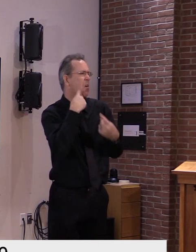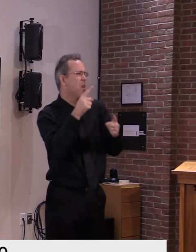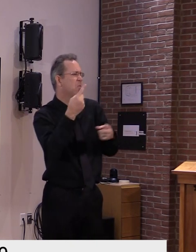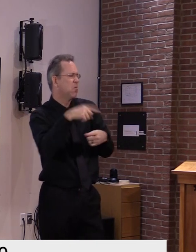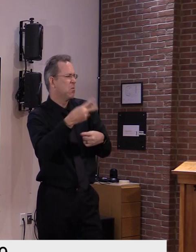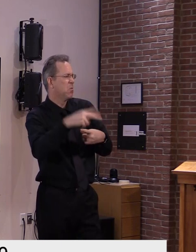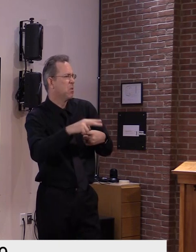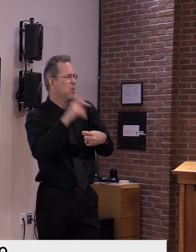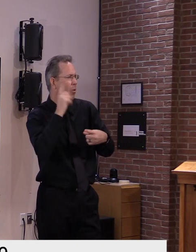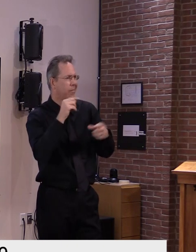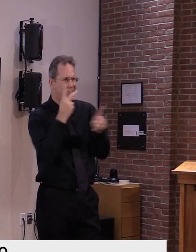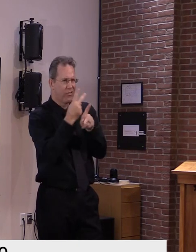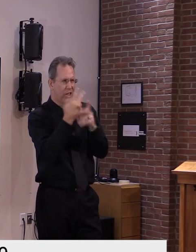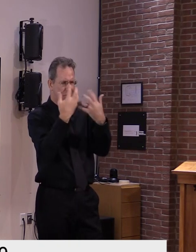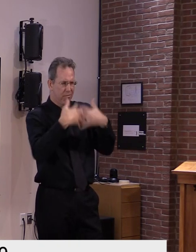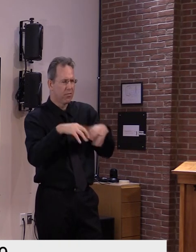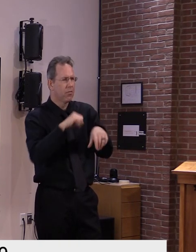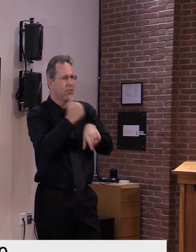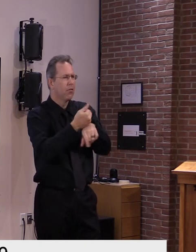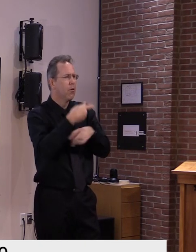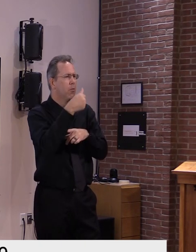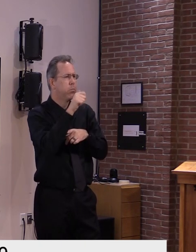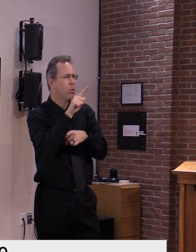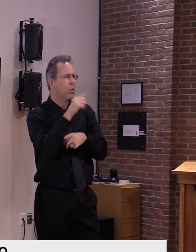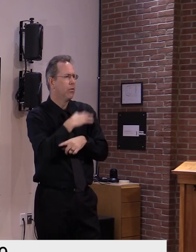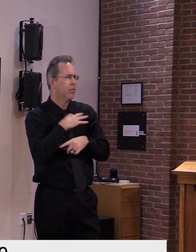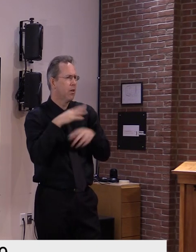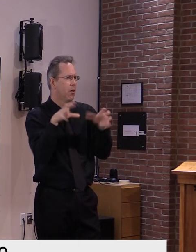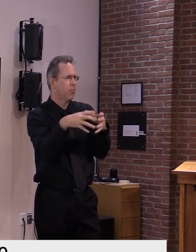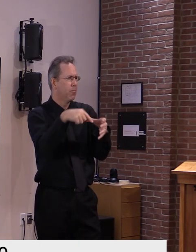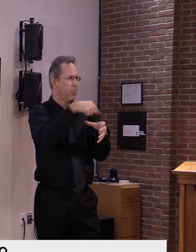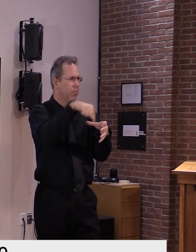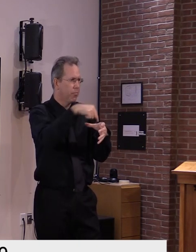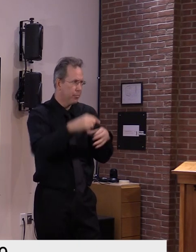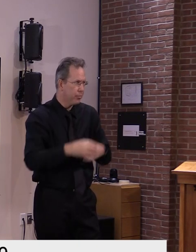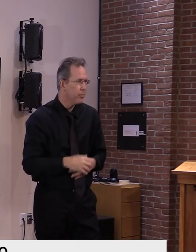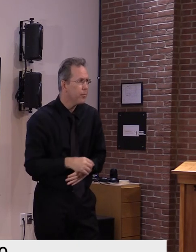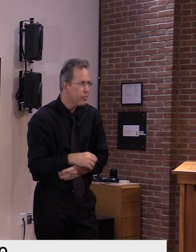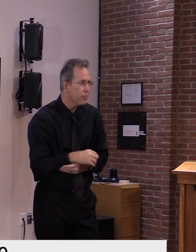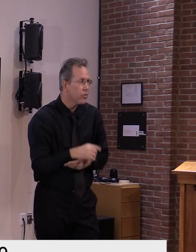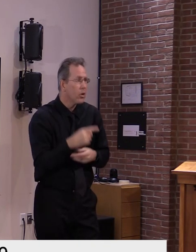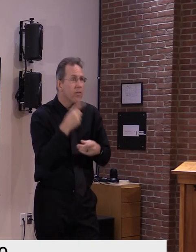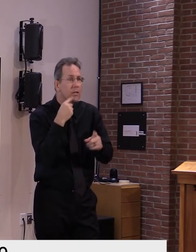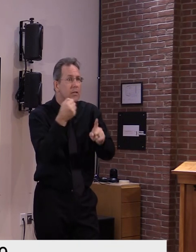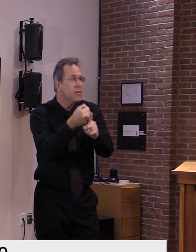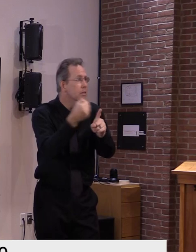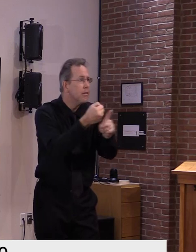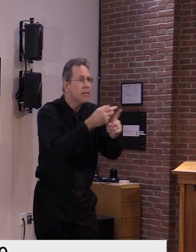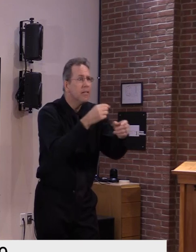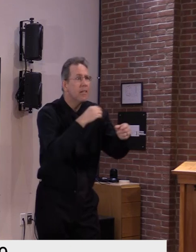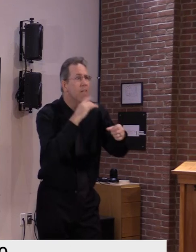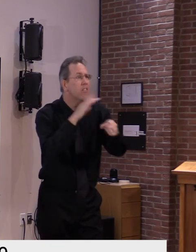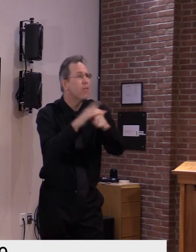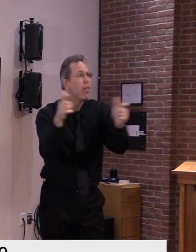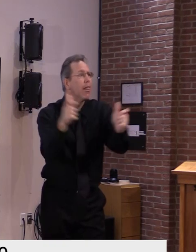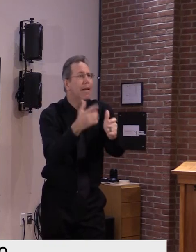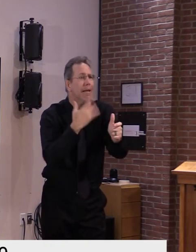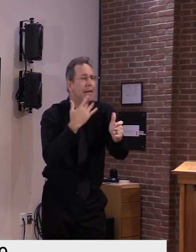said, the 24 to 48 hours, and then in an outbreak where they are seeing death in their